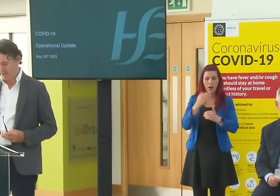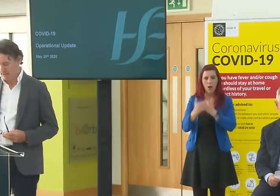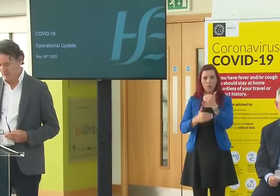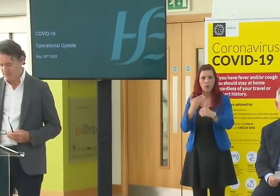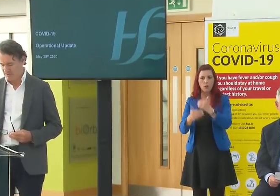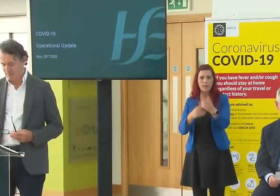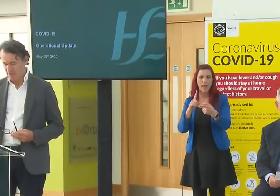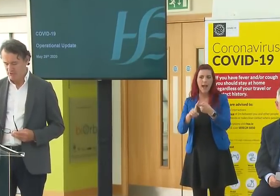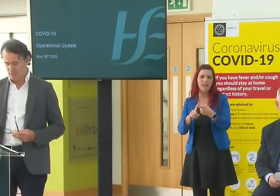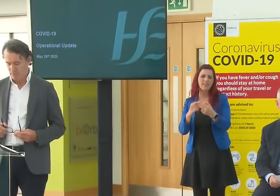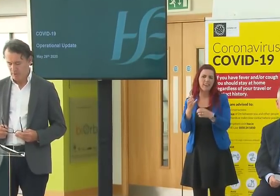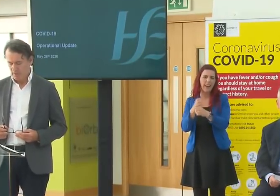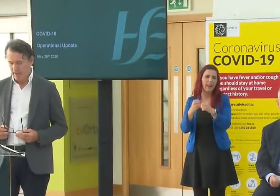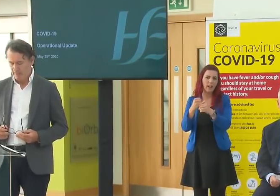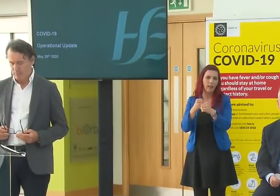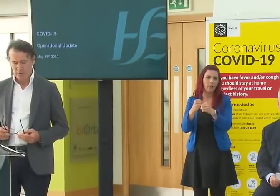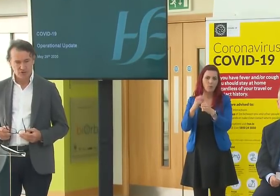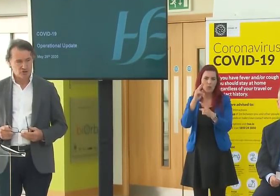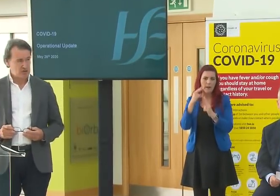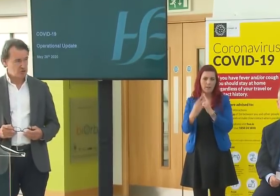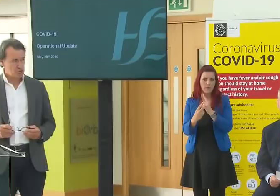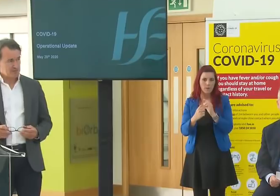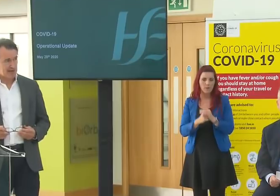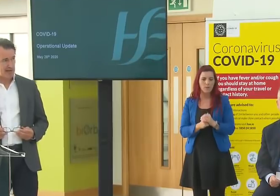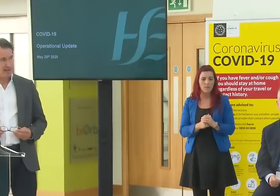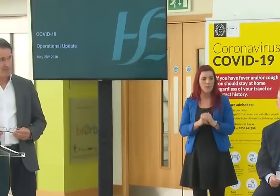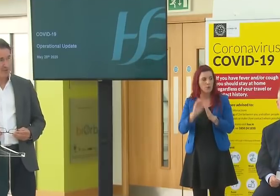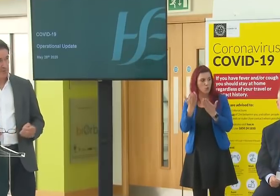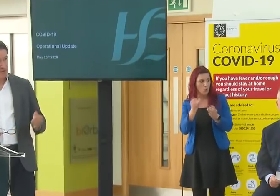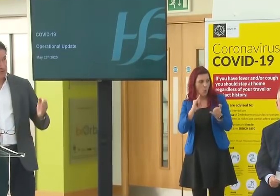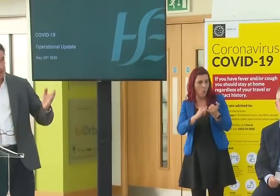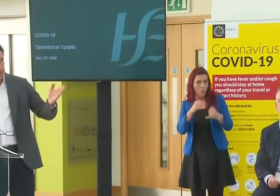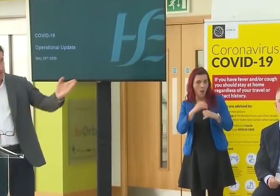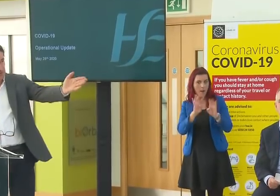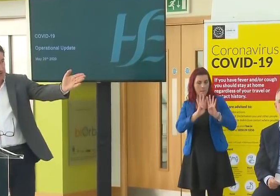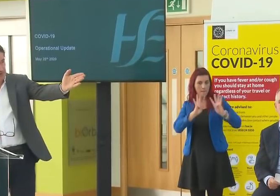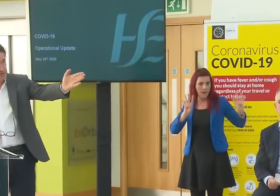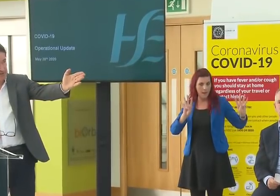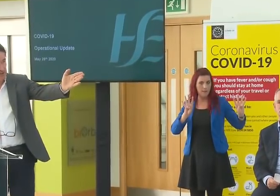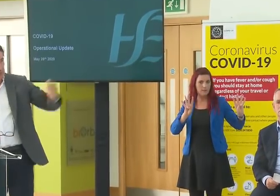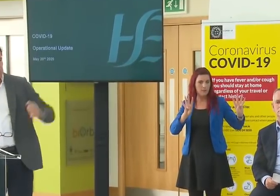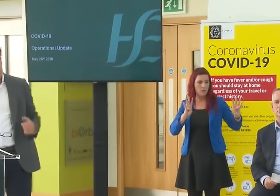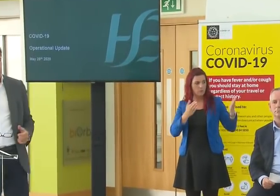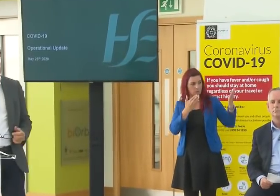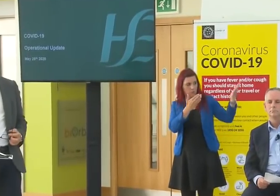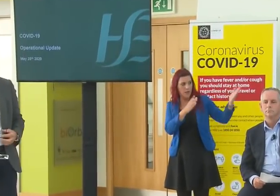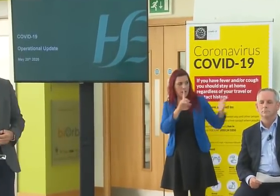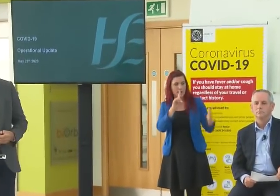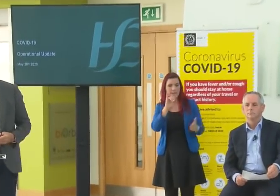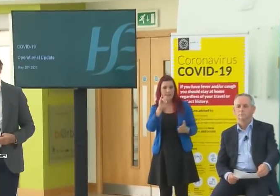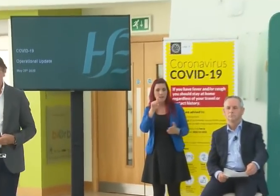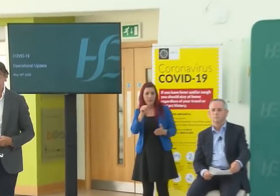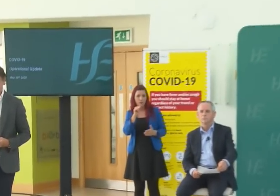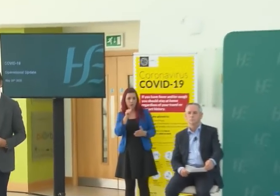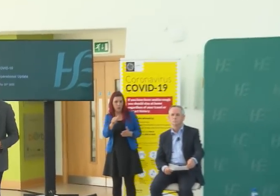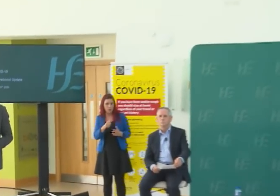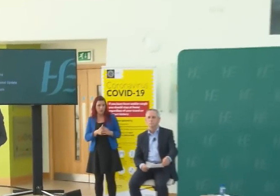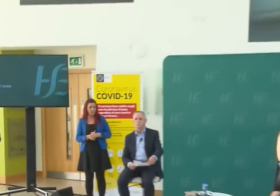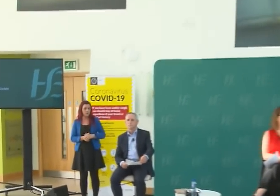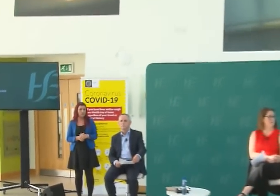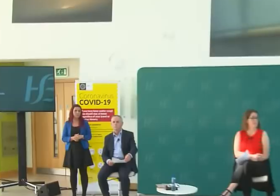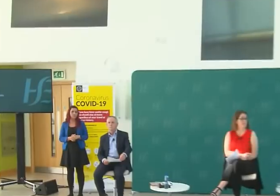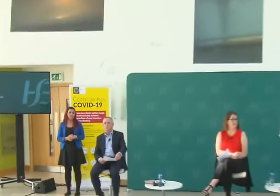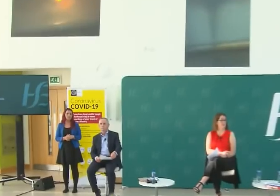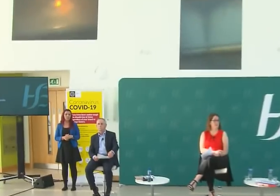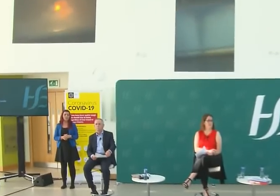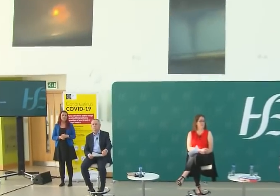and clinical areas. So we'll introduce the panel as we normally do, and David, if I can start with you, please introduce yourself.